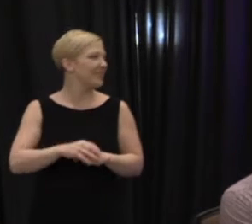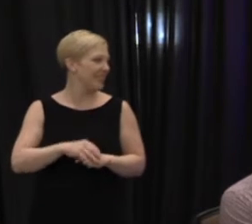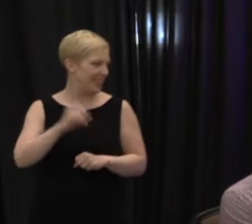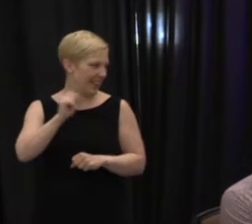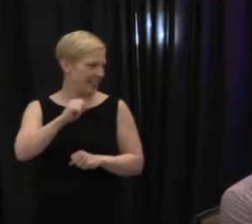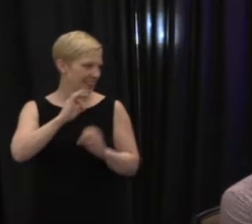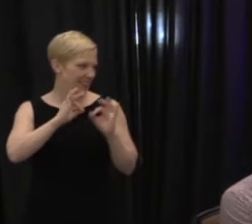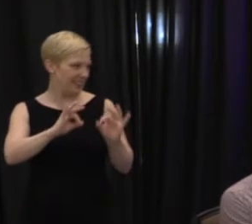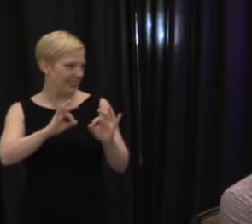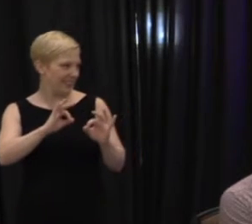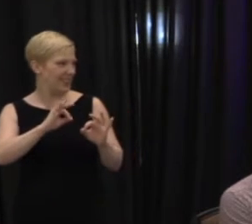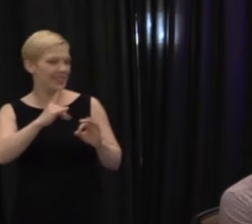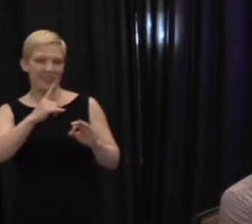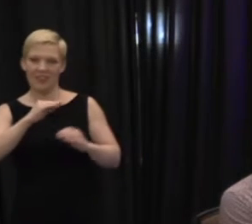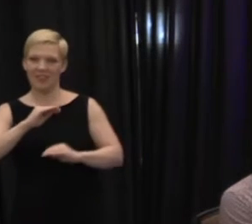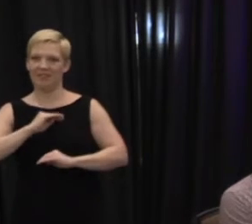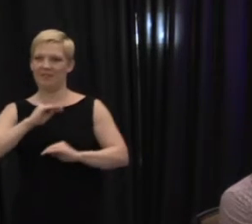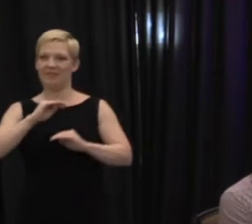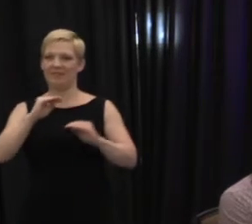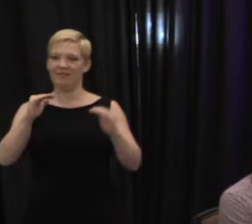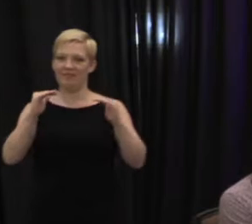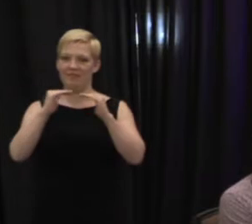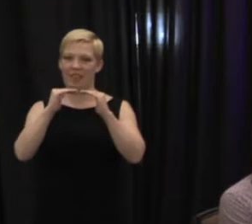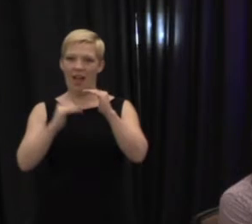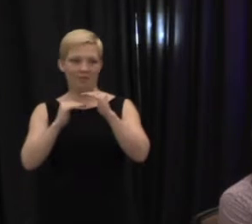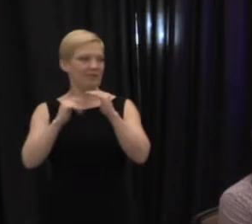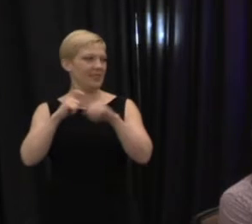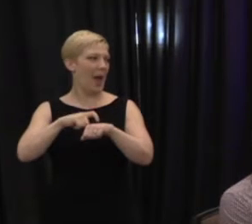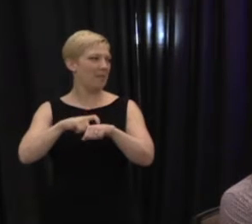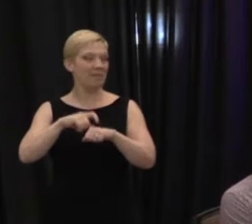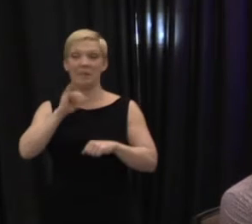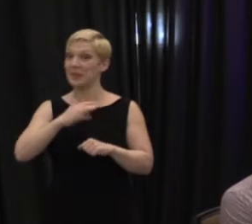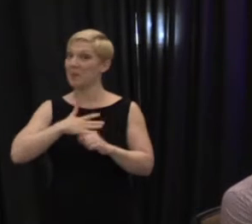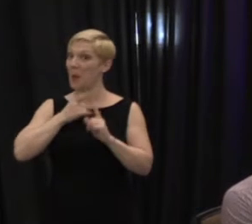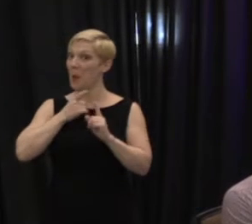time. Well, counting that all, that's my goal every time.